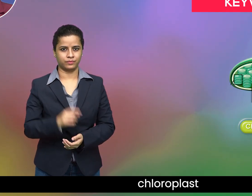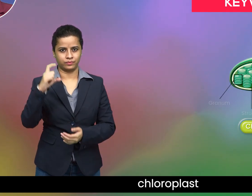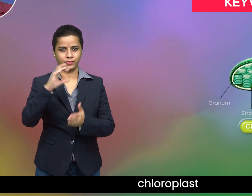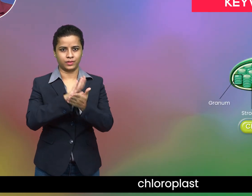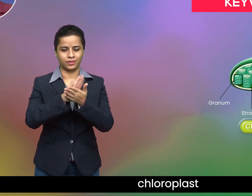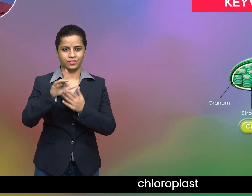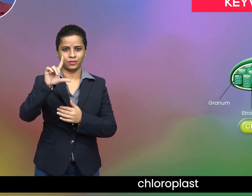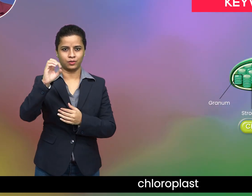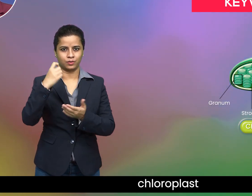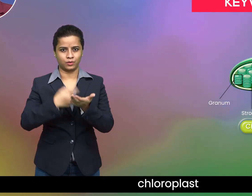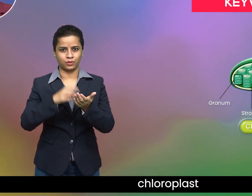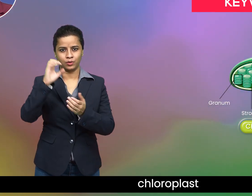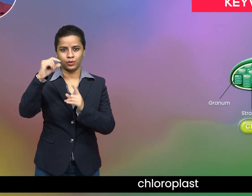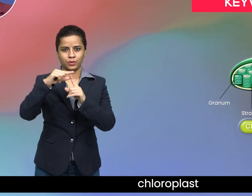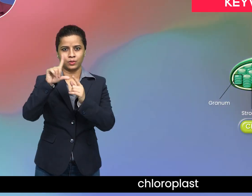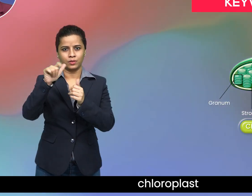chloroplast,